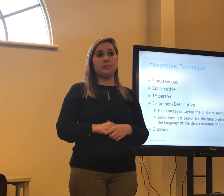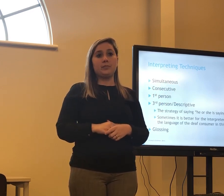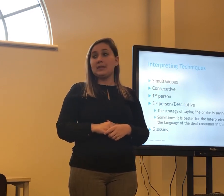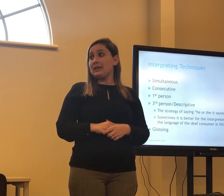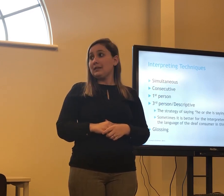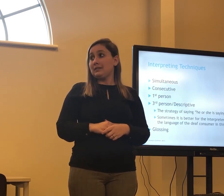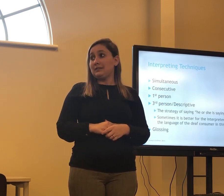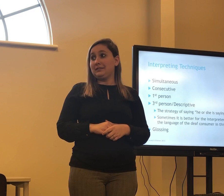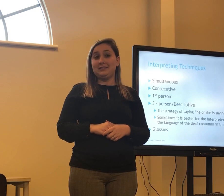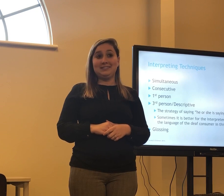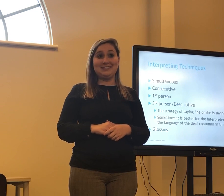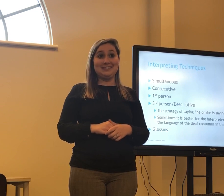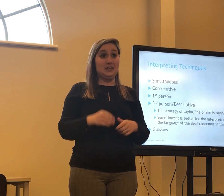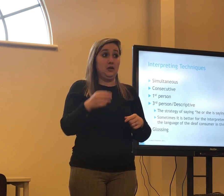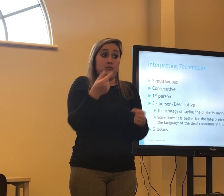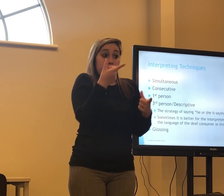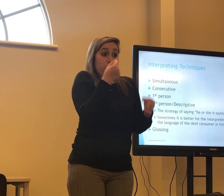Do your best.